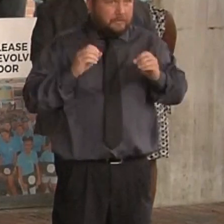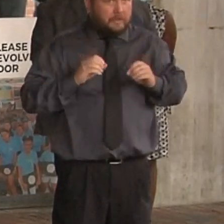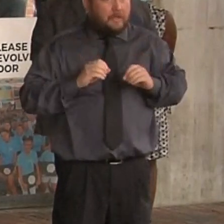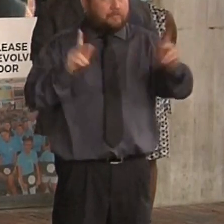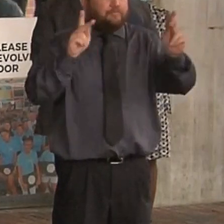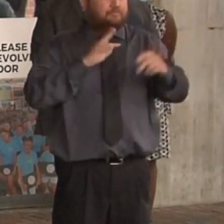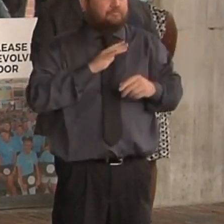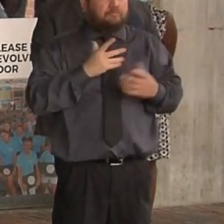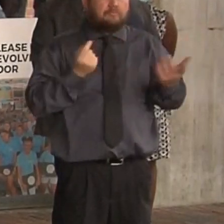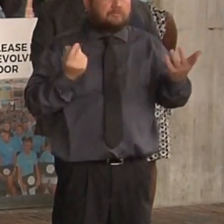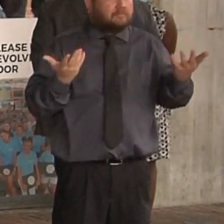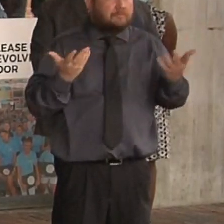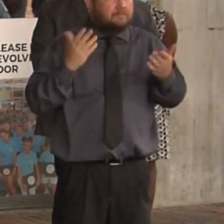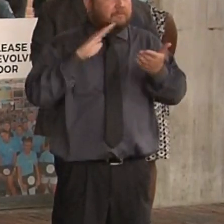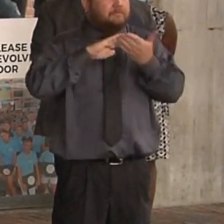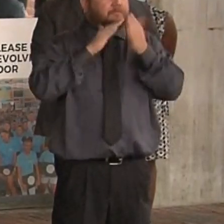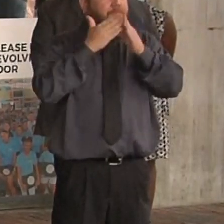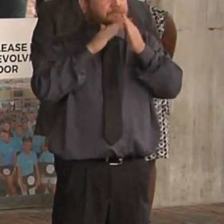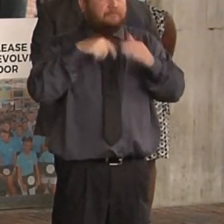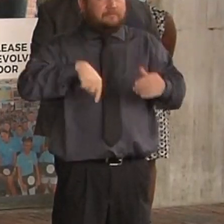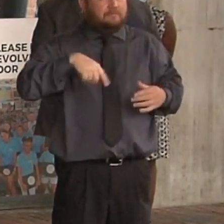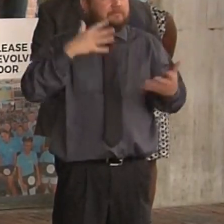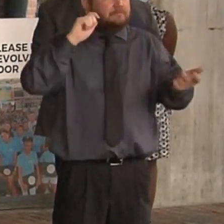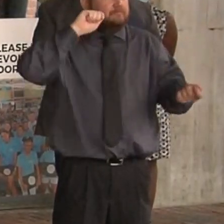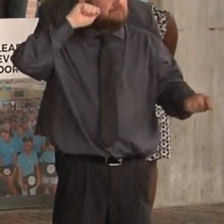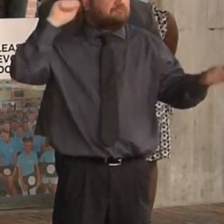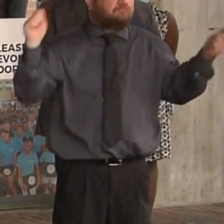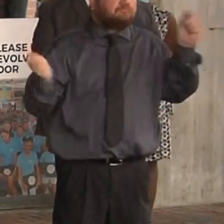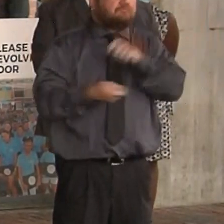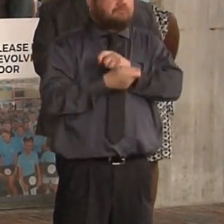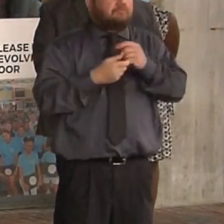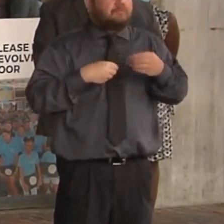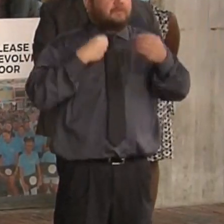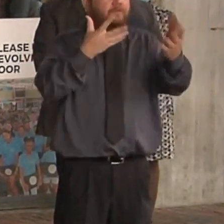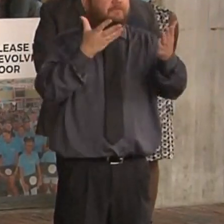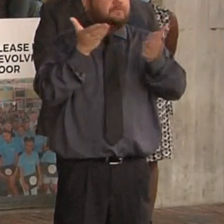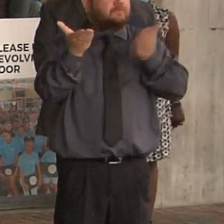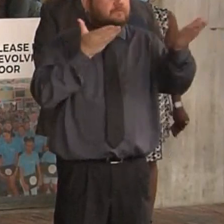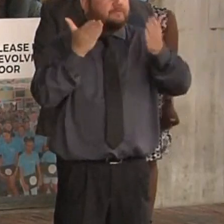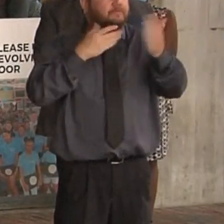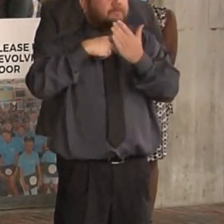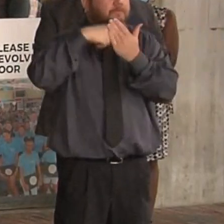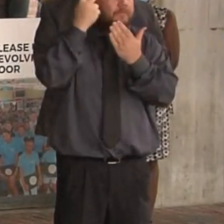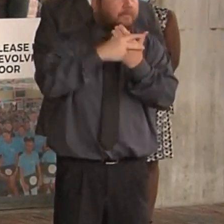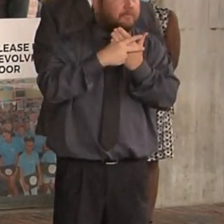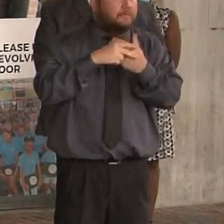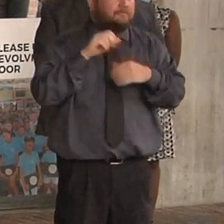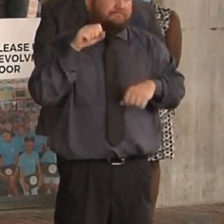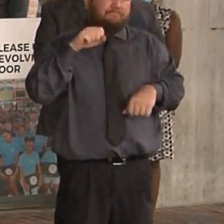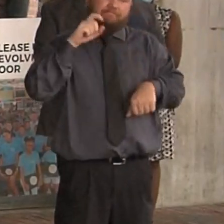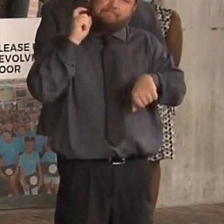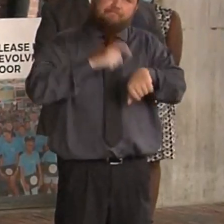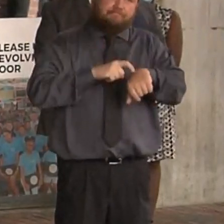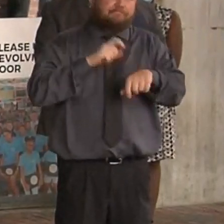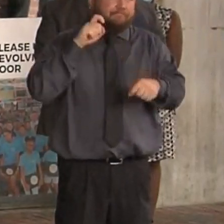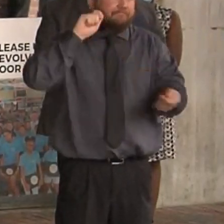way that we deliver services. And I thought we were good before, but it showed some opportunities for us to do better.